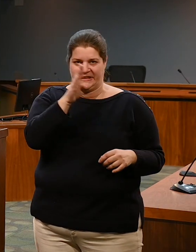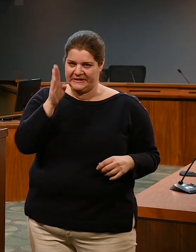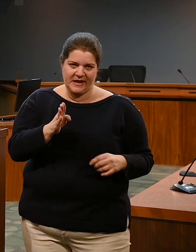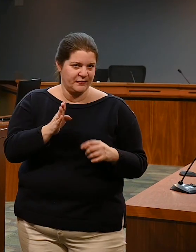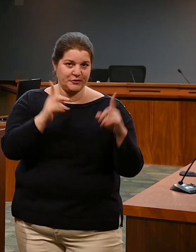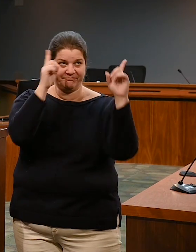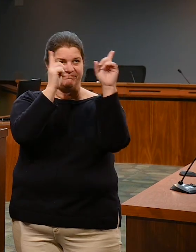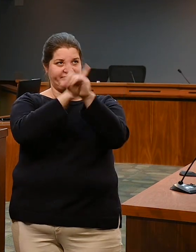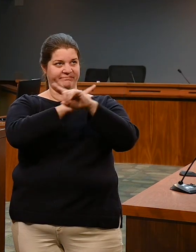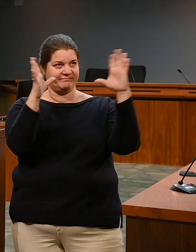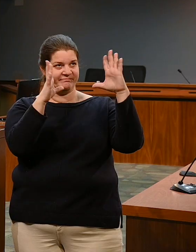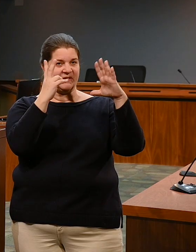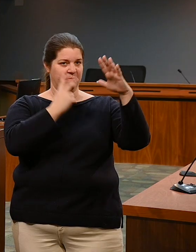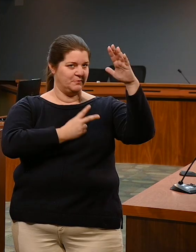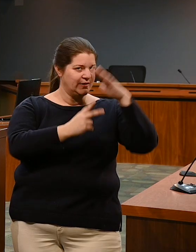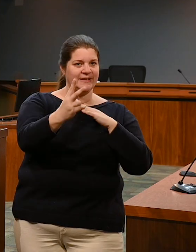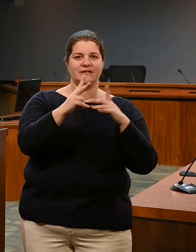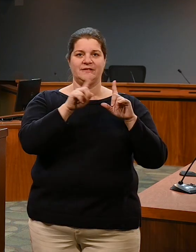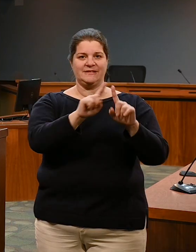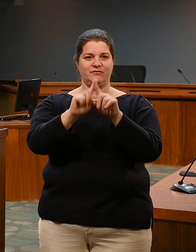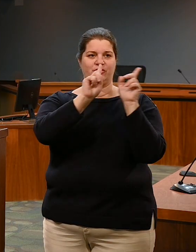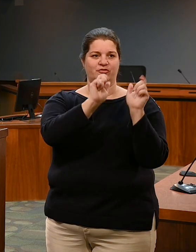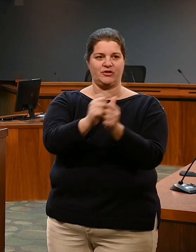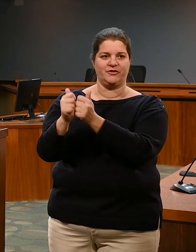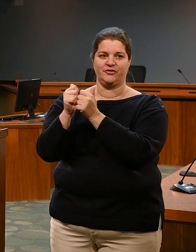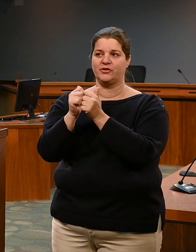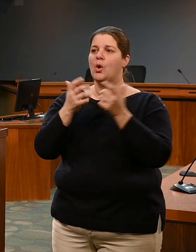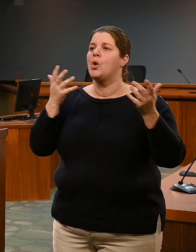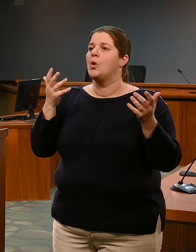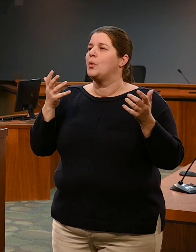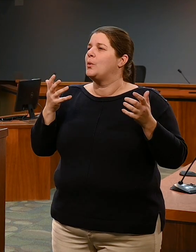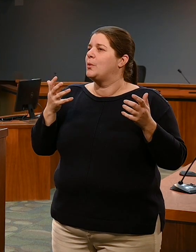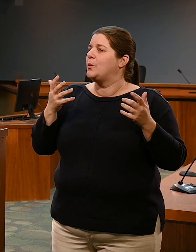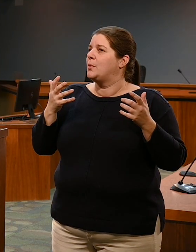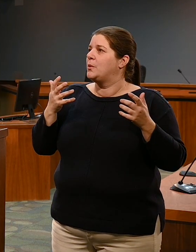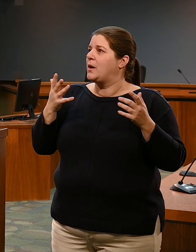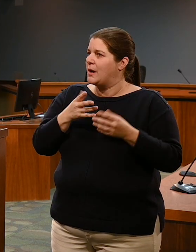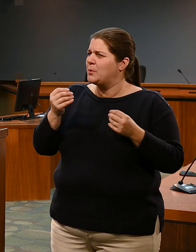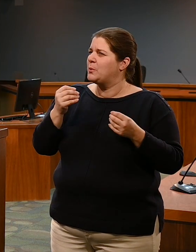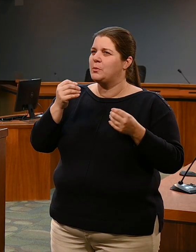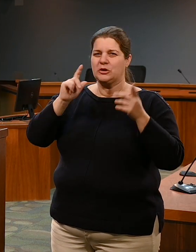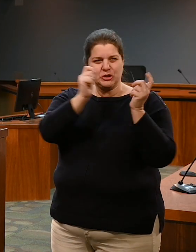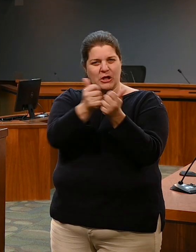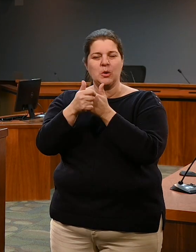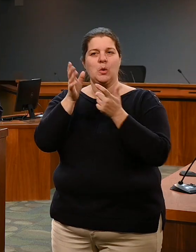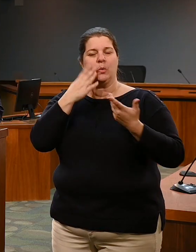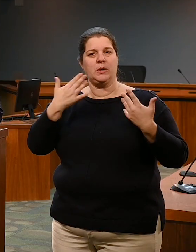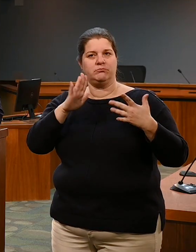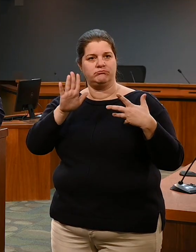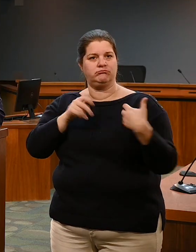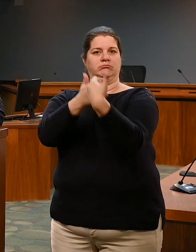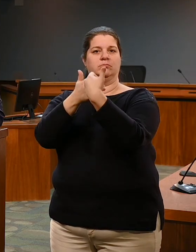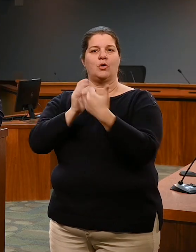collectively face that would test the strength and the values of our community. In